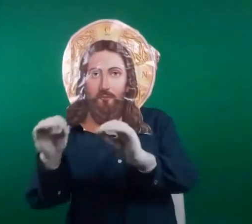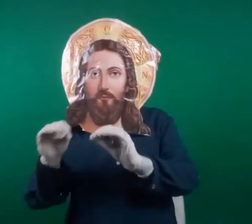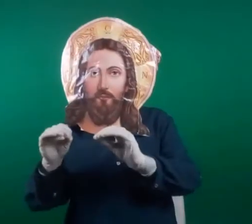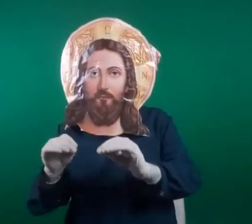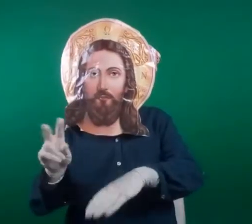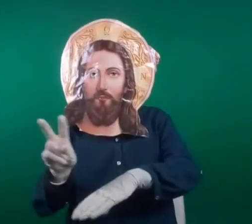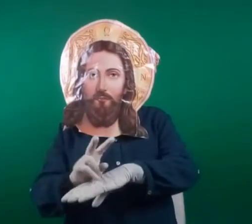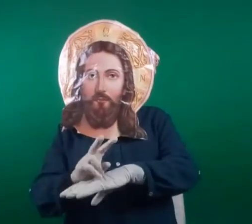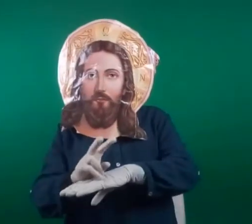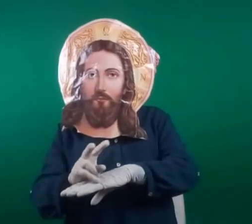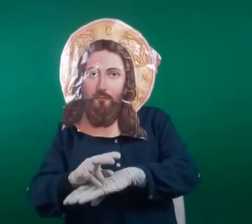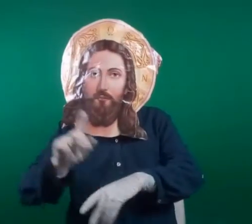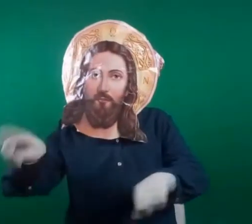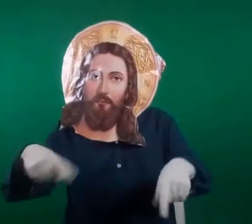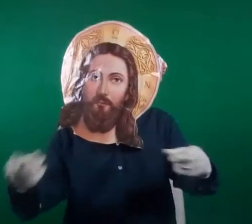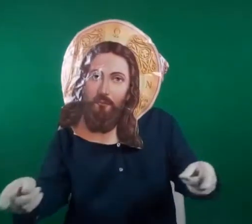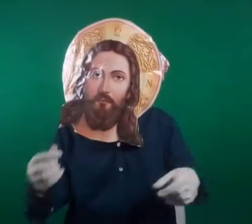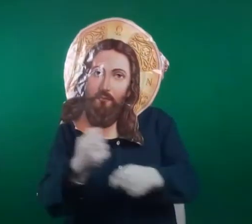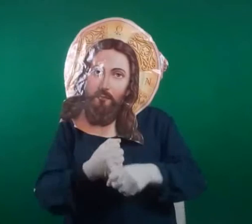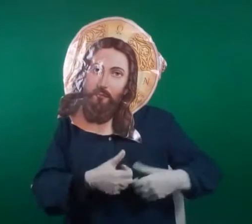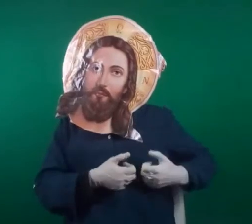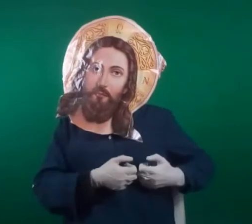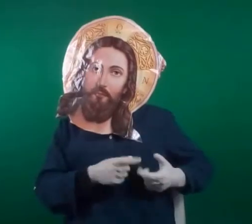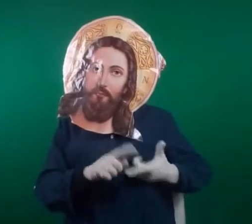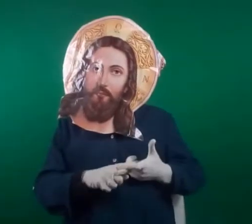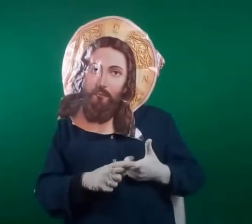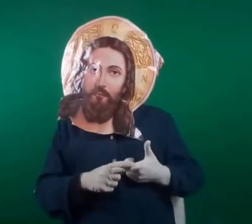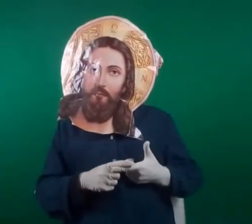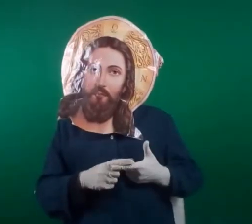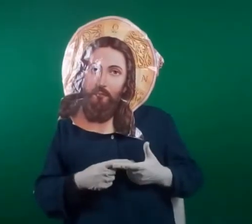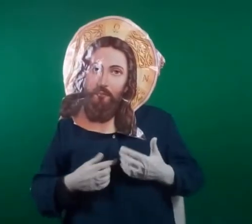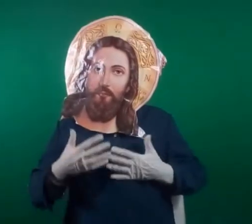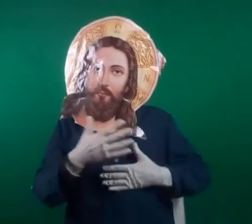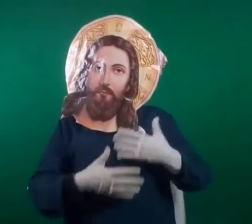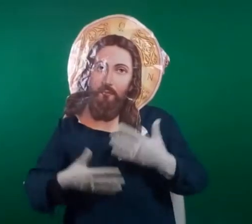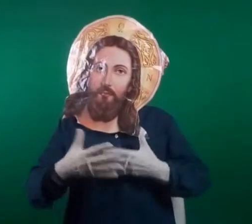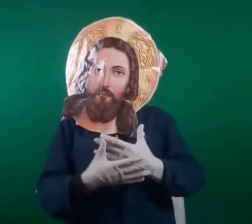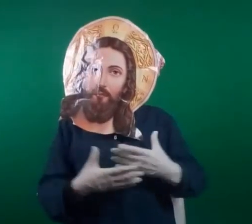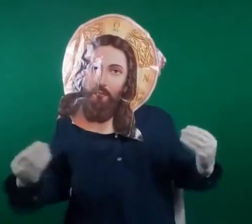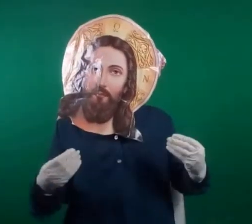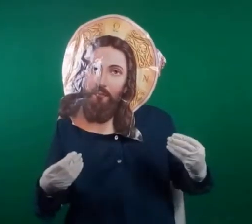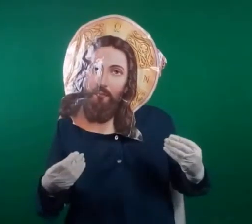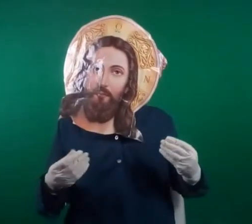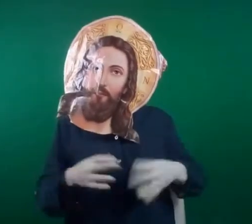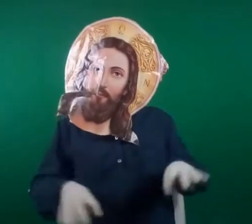false sense of romance, and it can drain their vital energies so important for them as they grow.